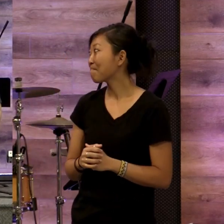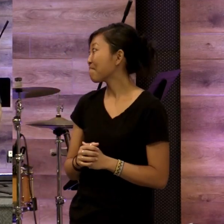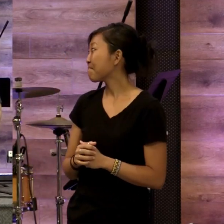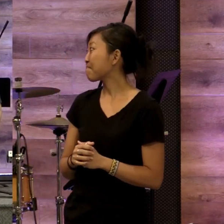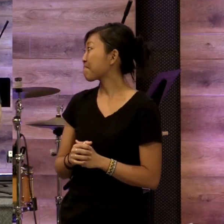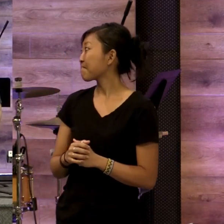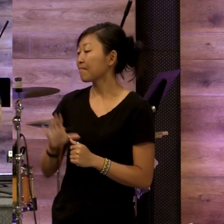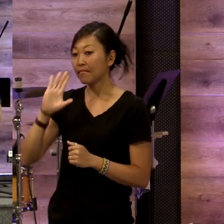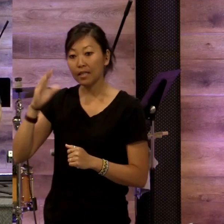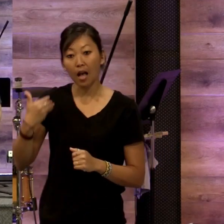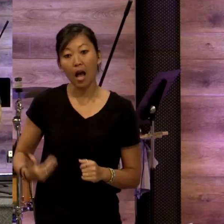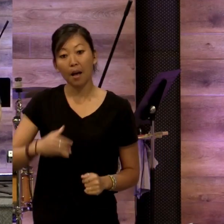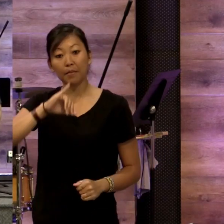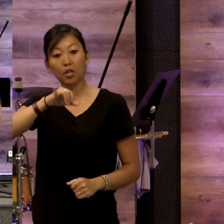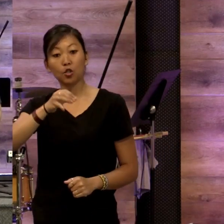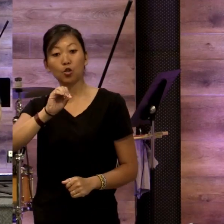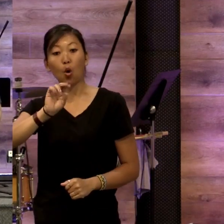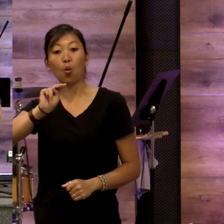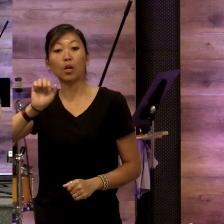My name is Jonah.